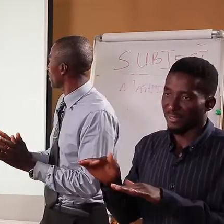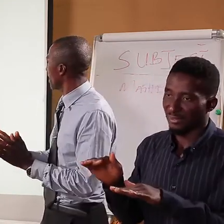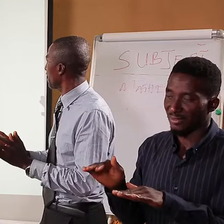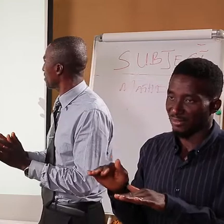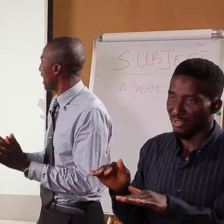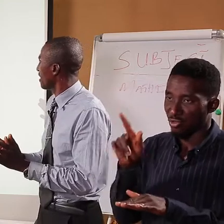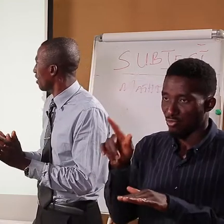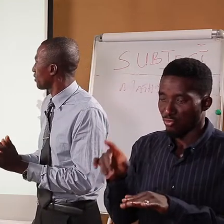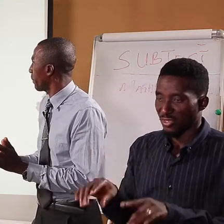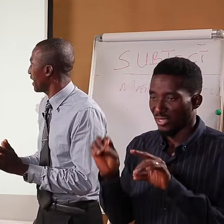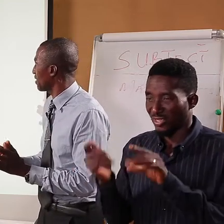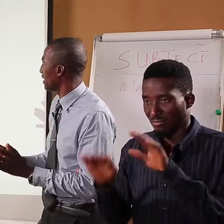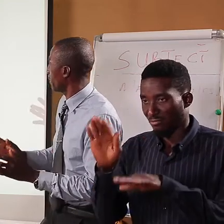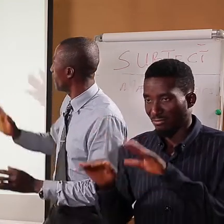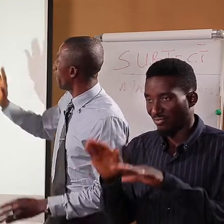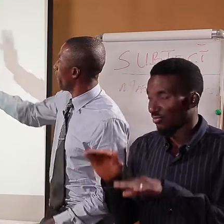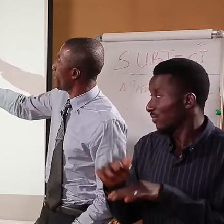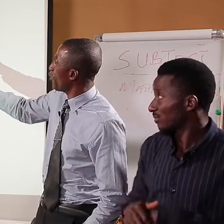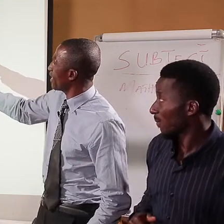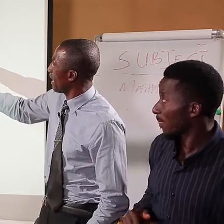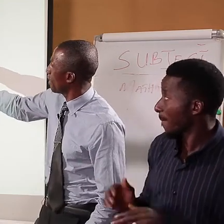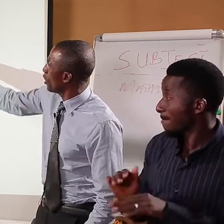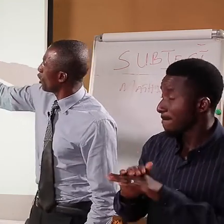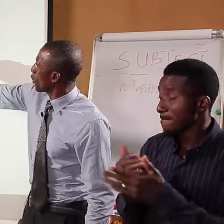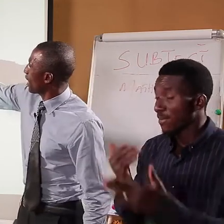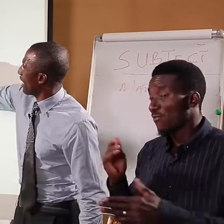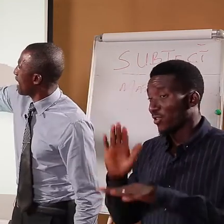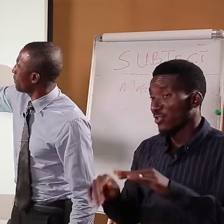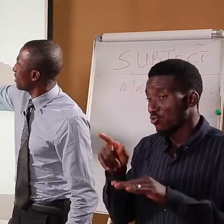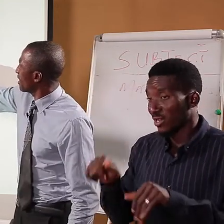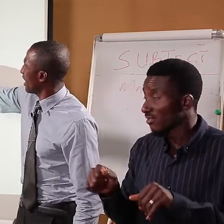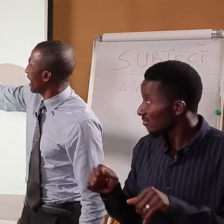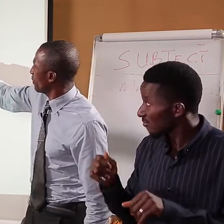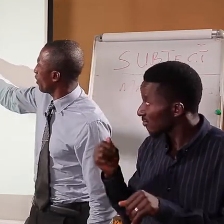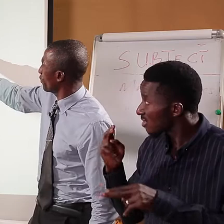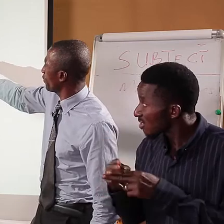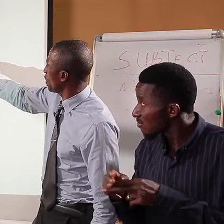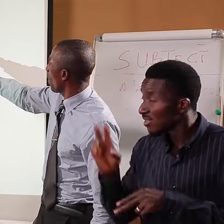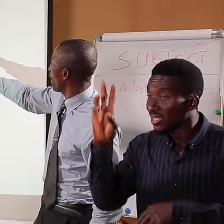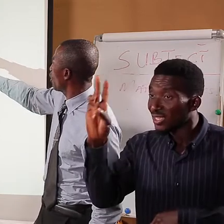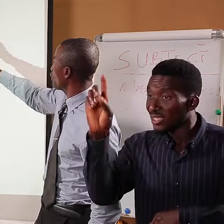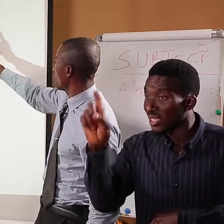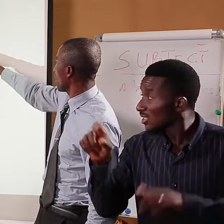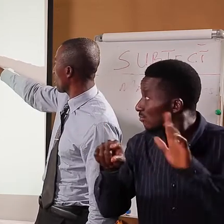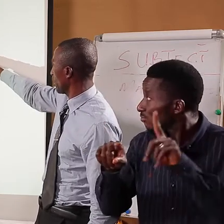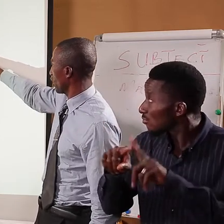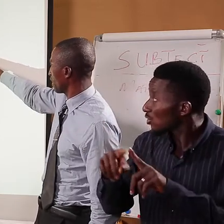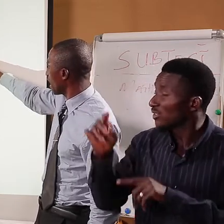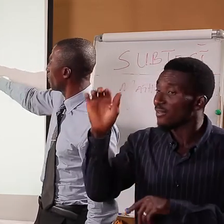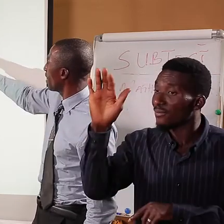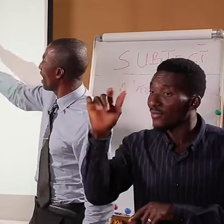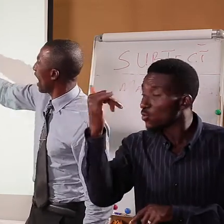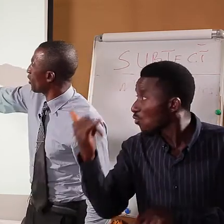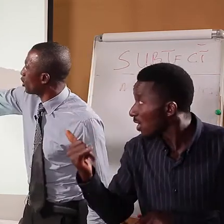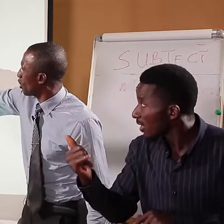You consider the signs of the balancing term. But before then, you can name 6x plus 15y equals to 3 equation